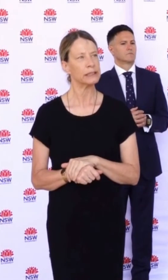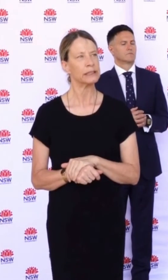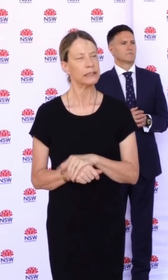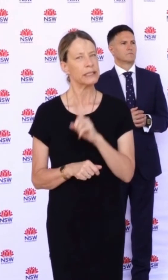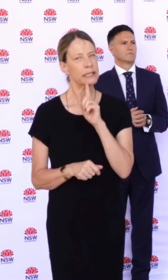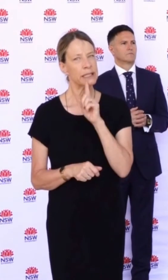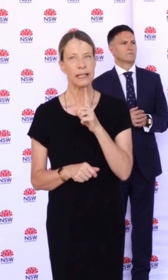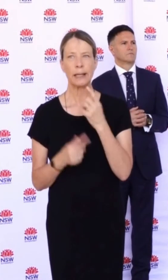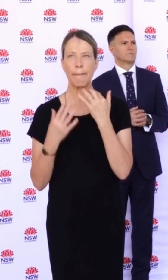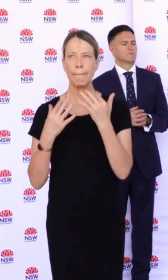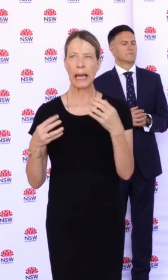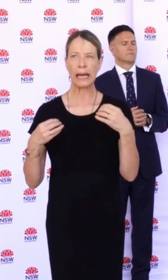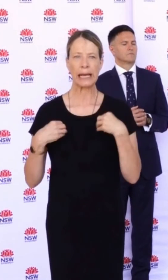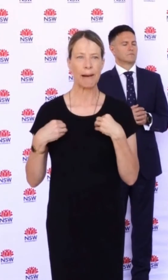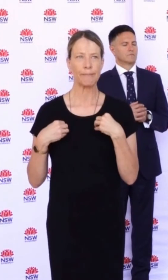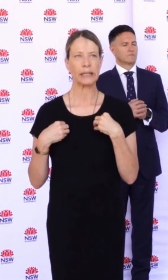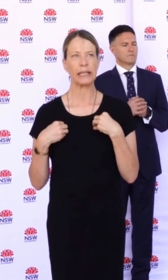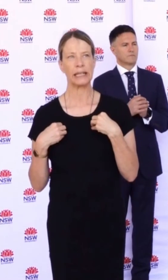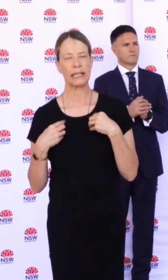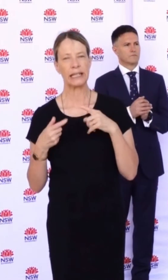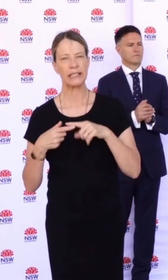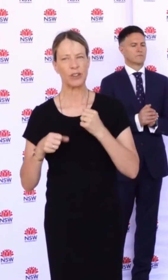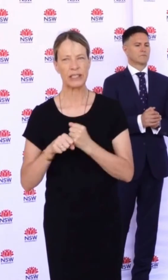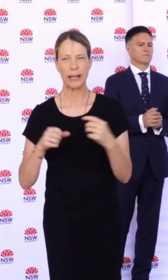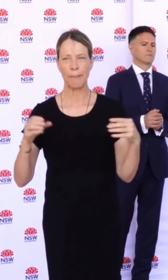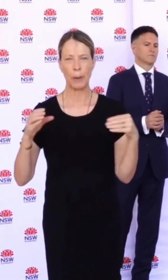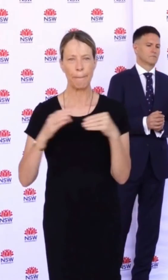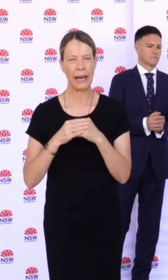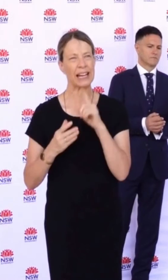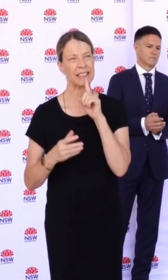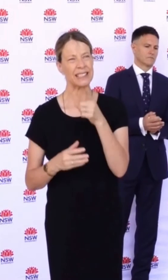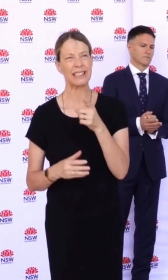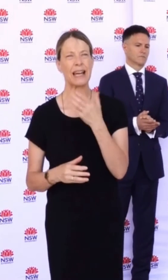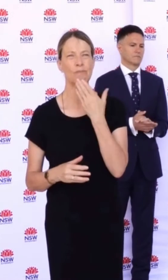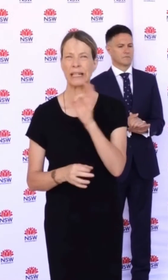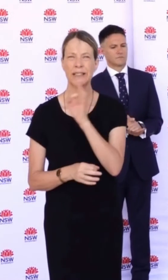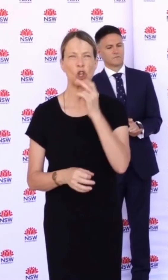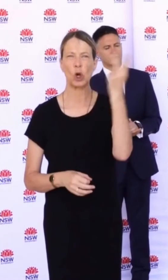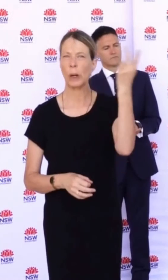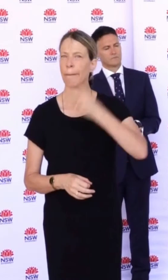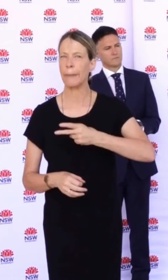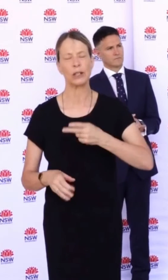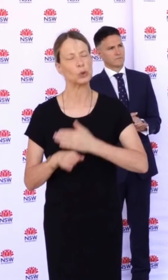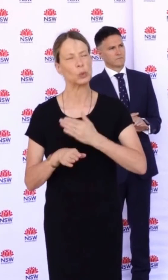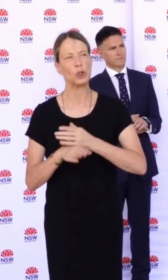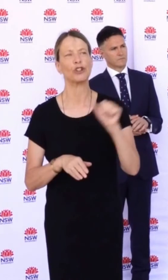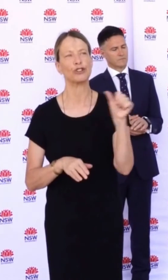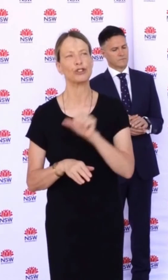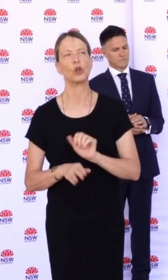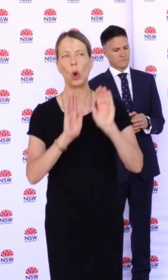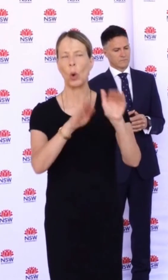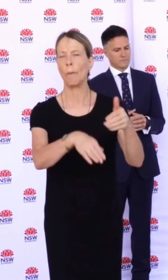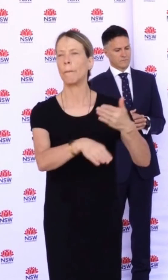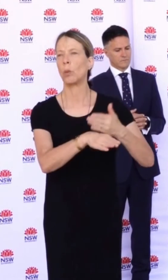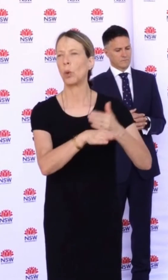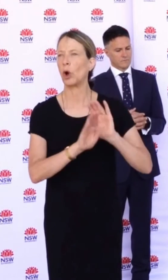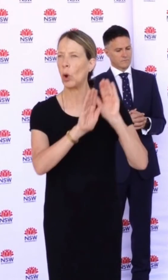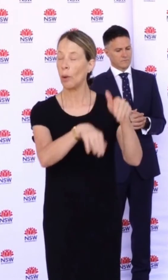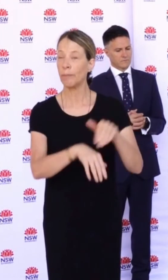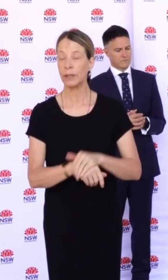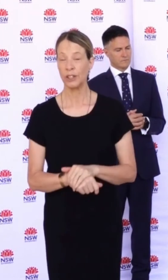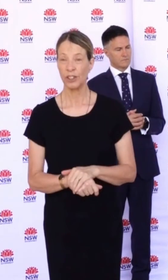the epidemiologists is that the vaccines that are coming to us will have equal effectiveness